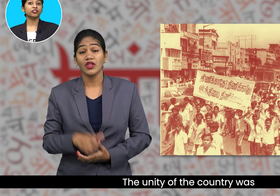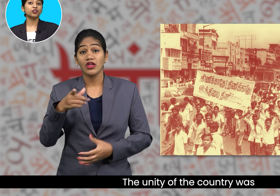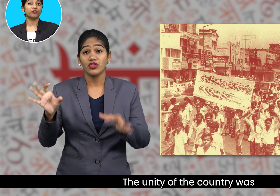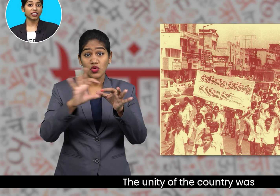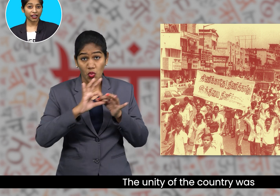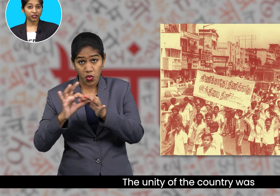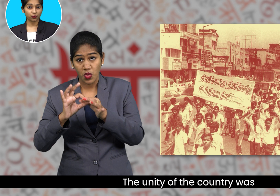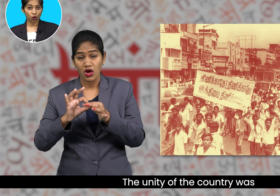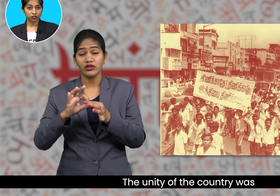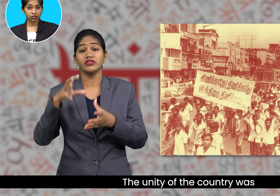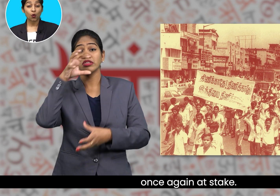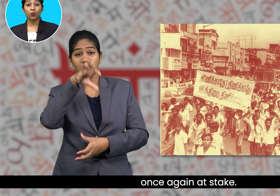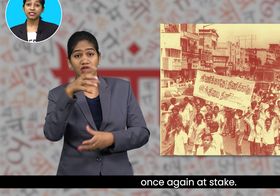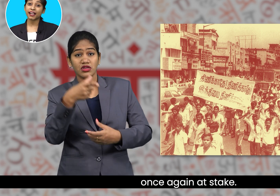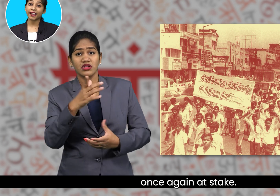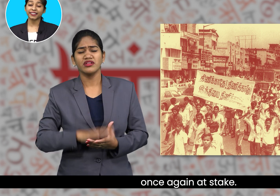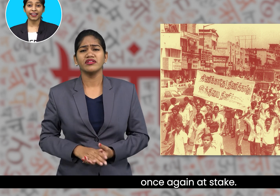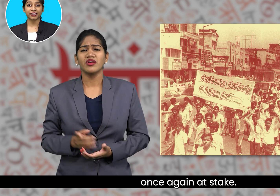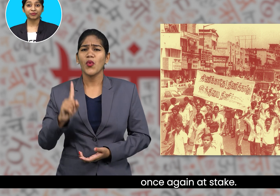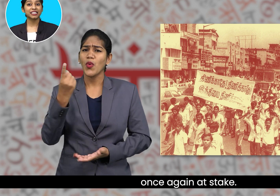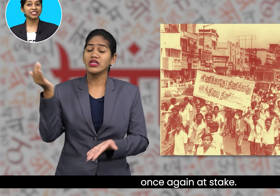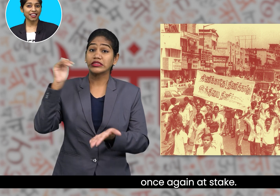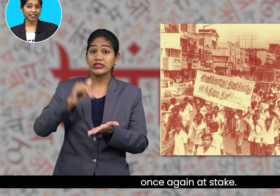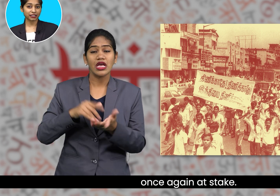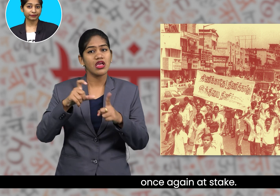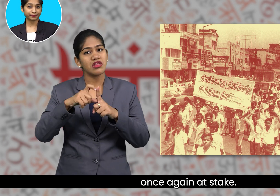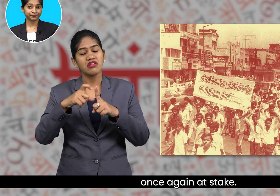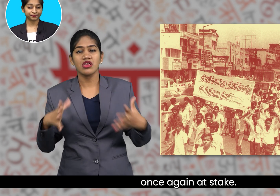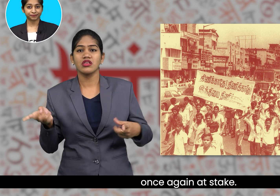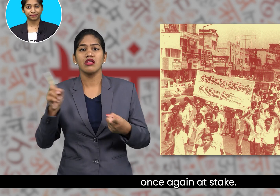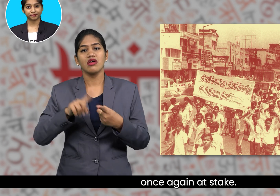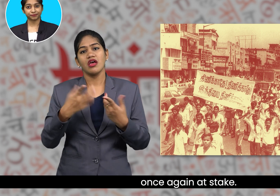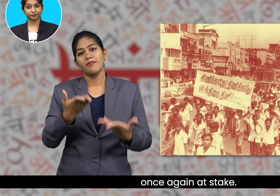The unity of the country was once again at stake.